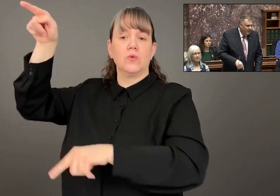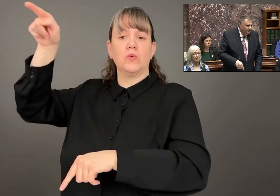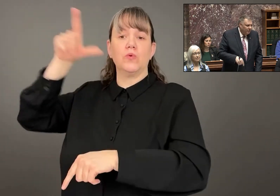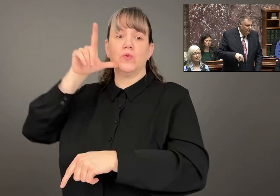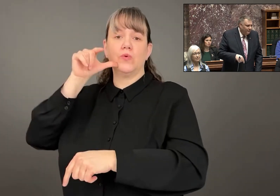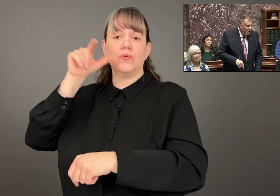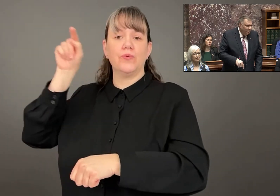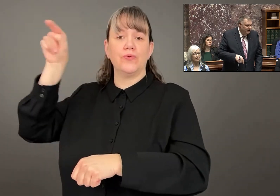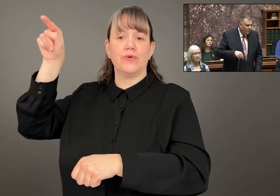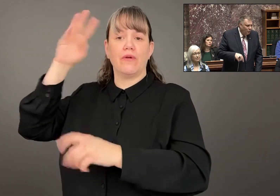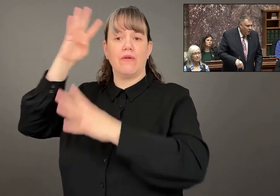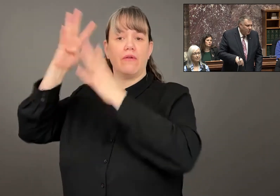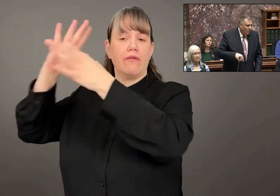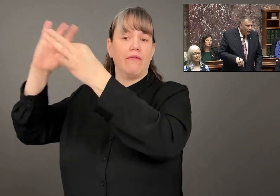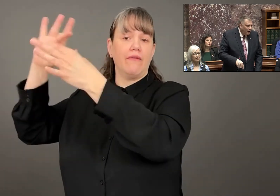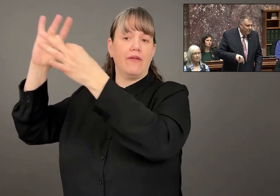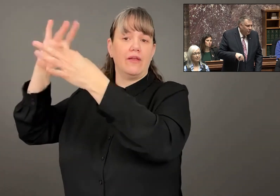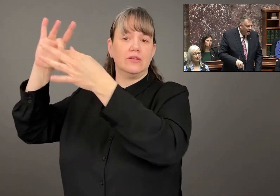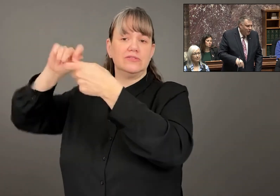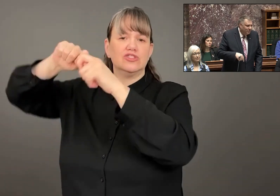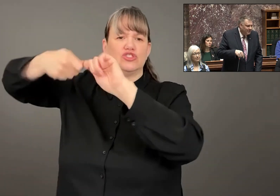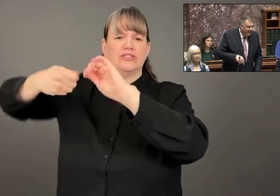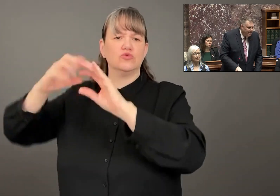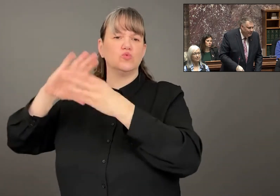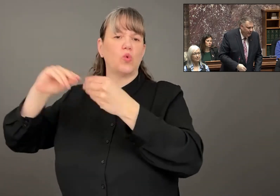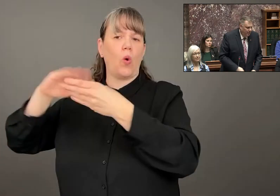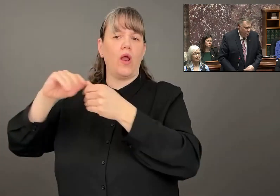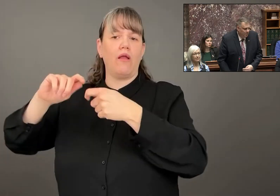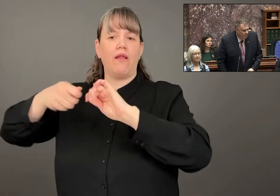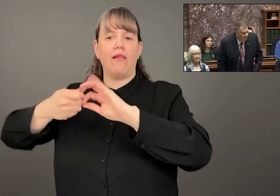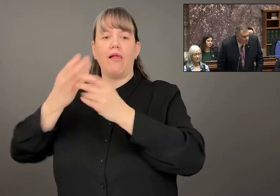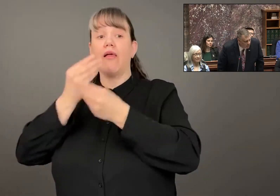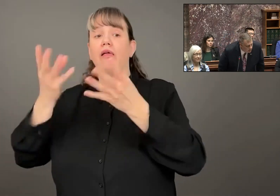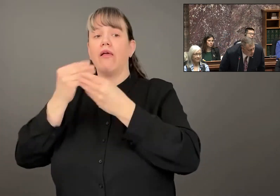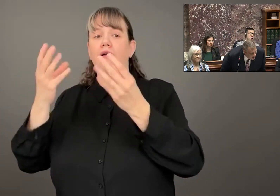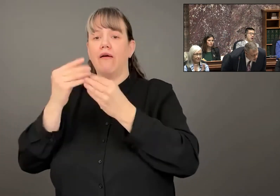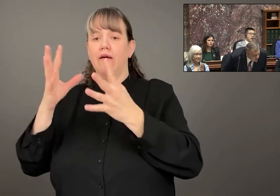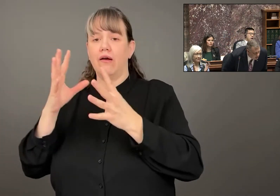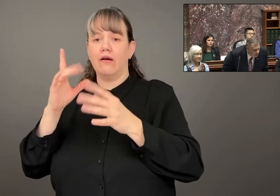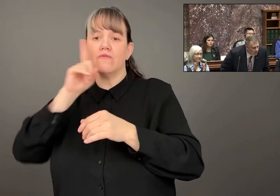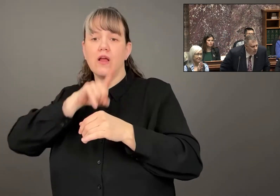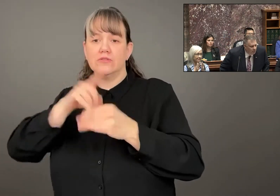in the Ministry of Environment that work on the ground daily?